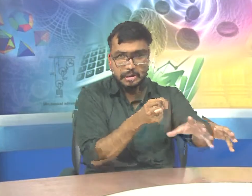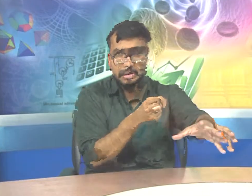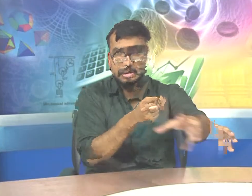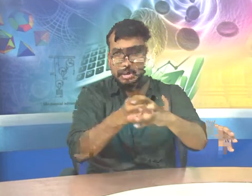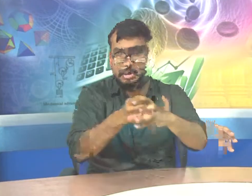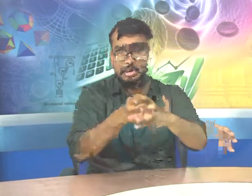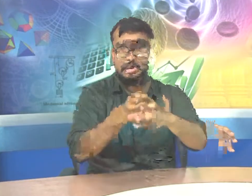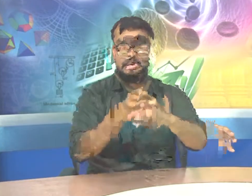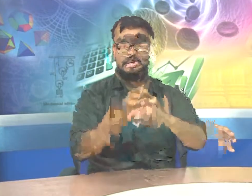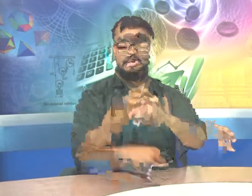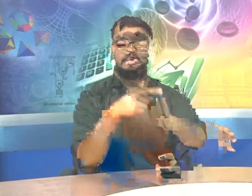energy.